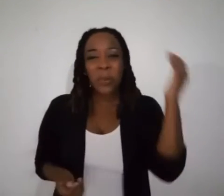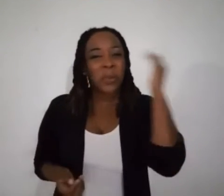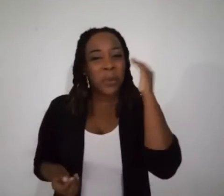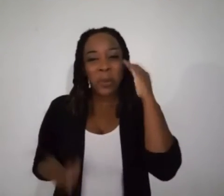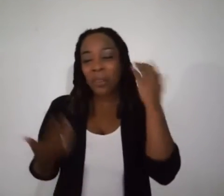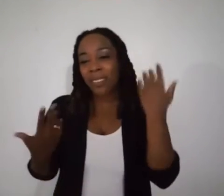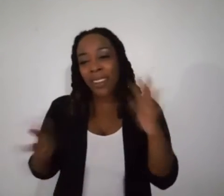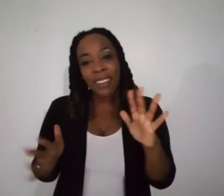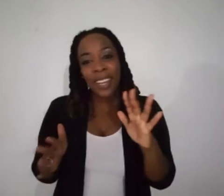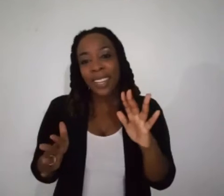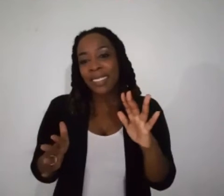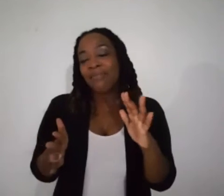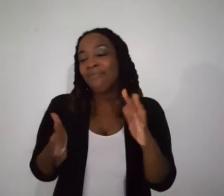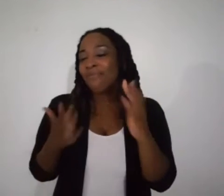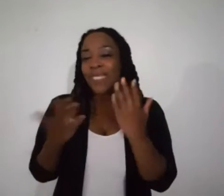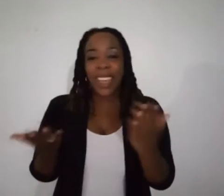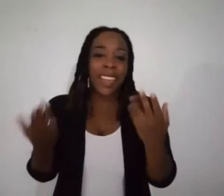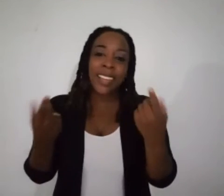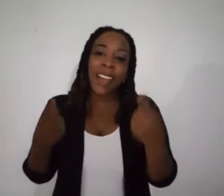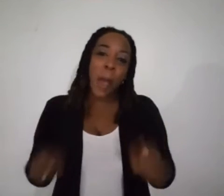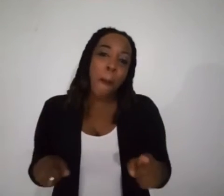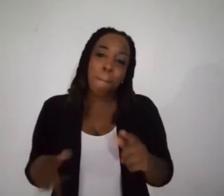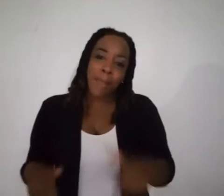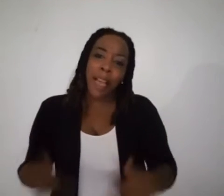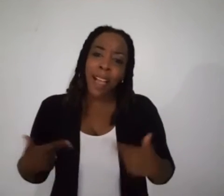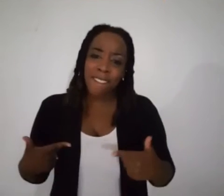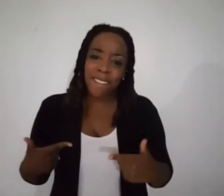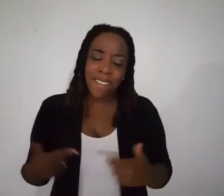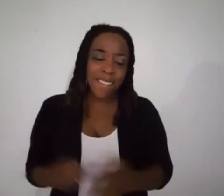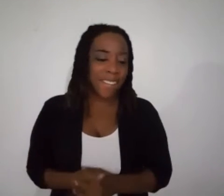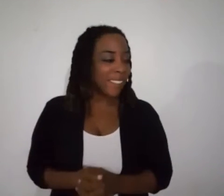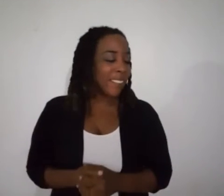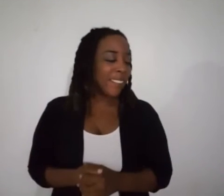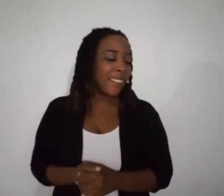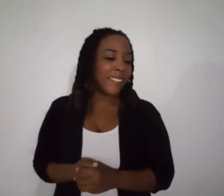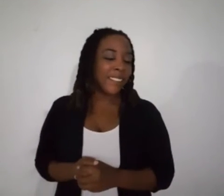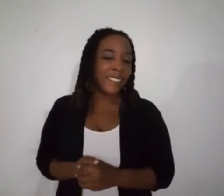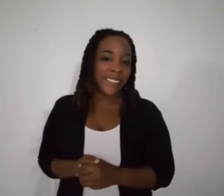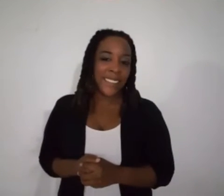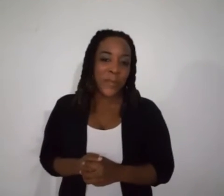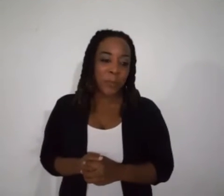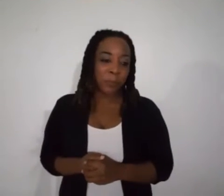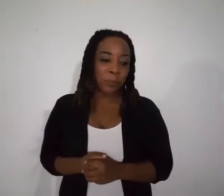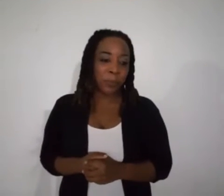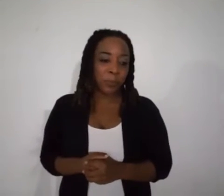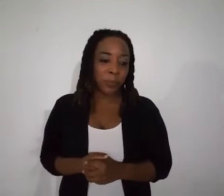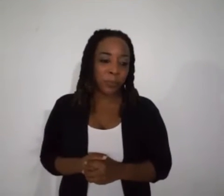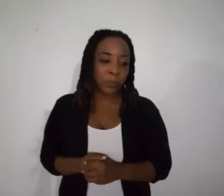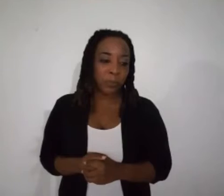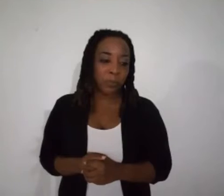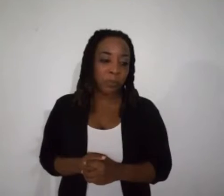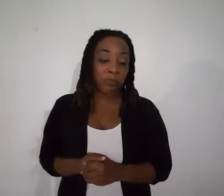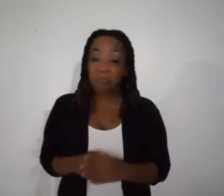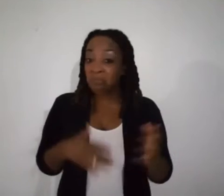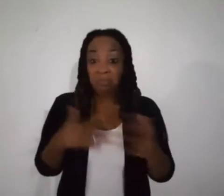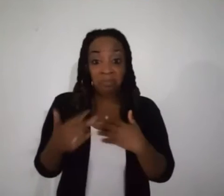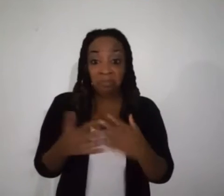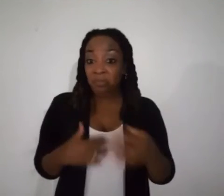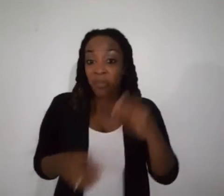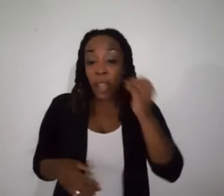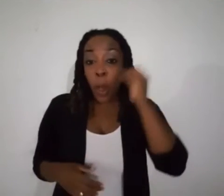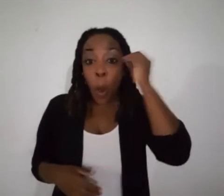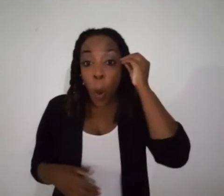out all the time. But even if your home is sometimes chaotic, your children have structure when they go to